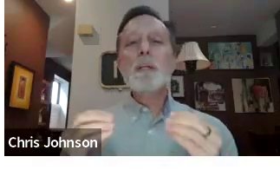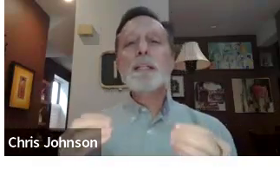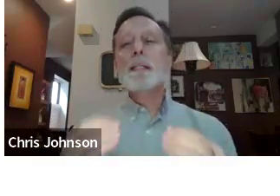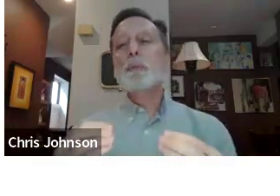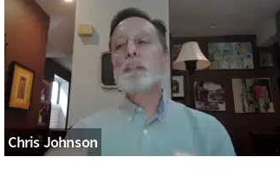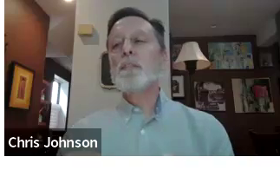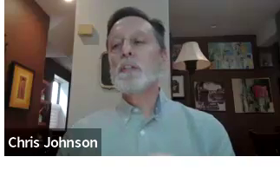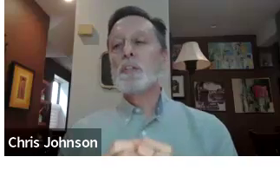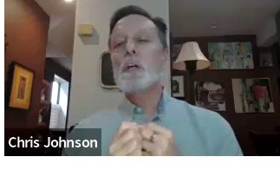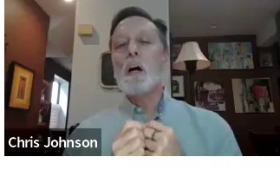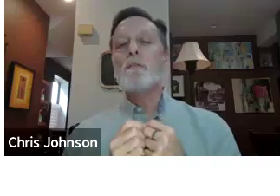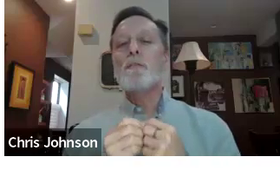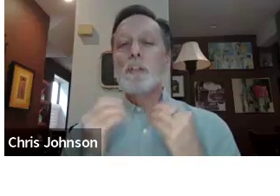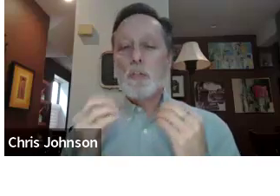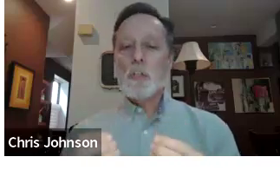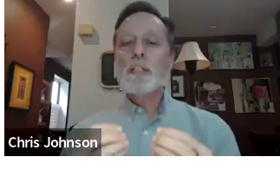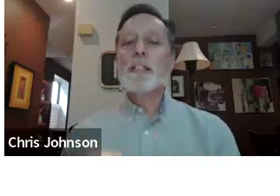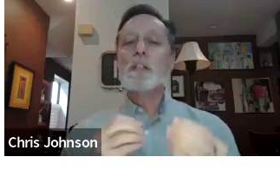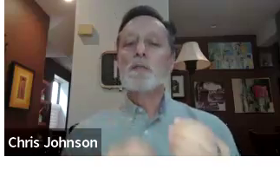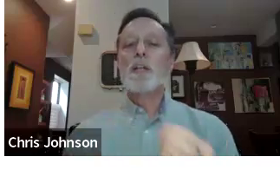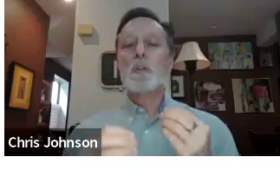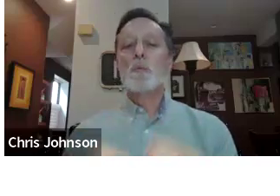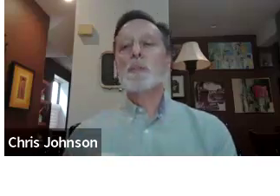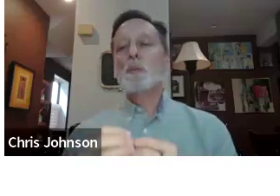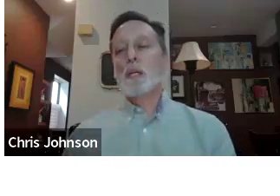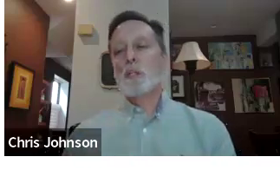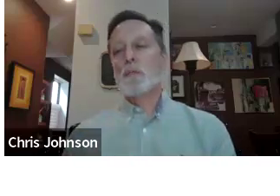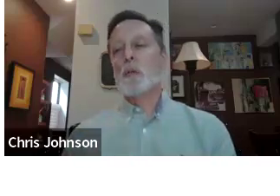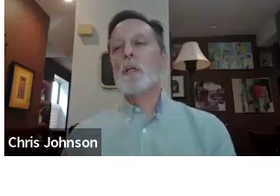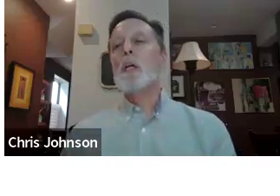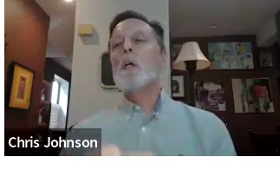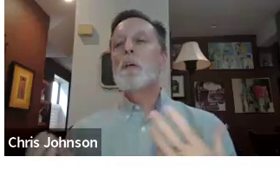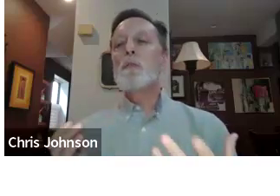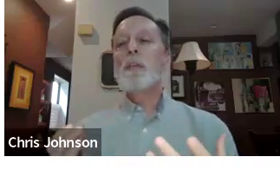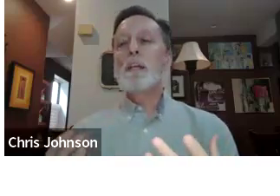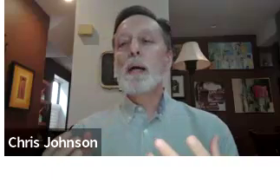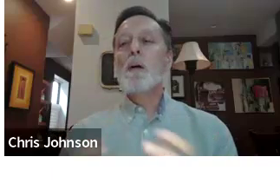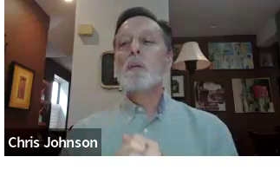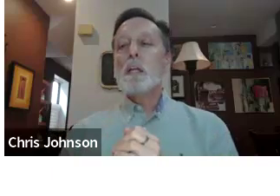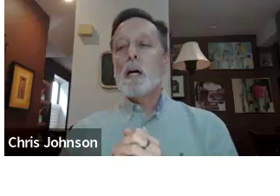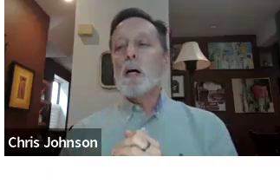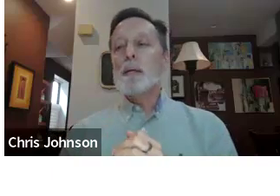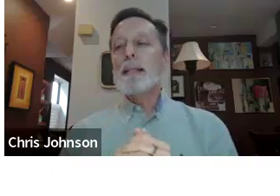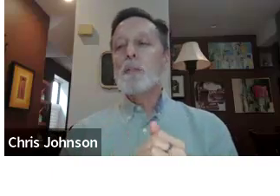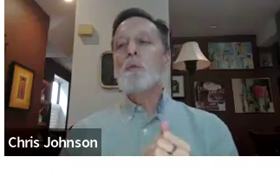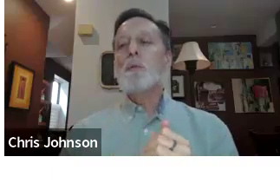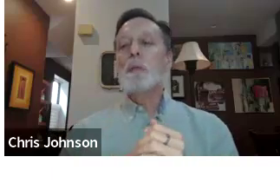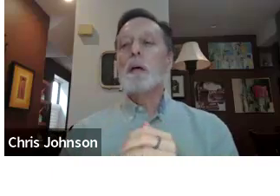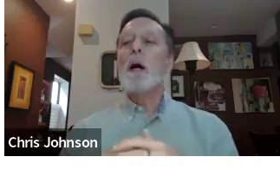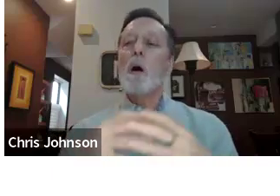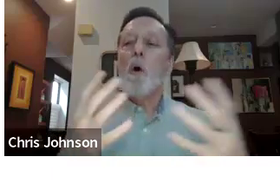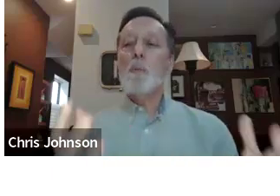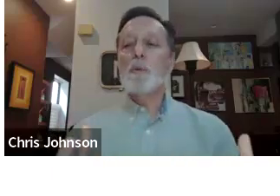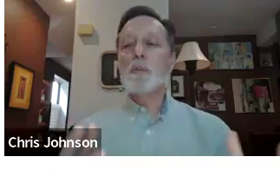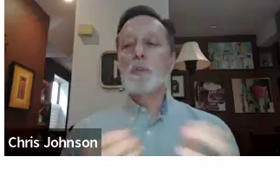And so a really simple definition of insurance is it's financial risk transfer. So if you think about, and let's